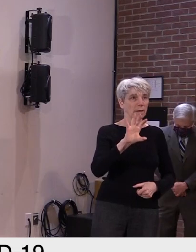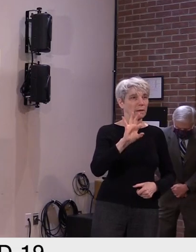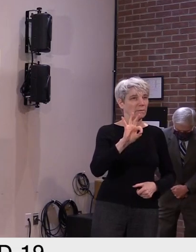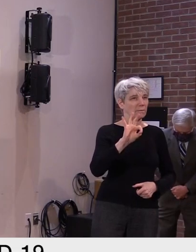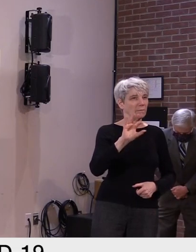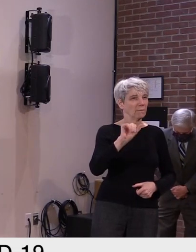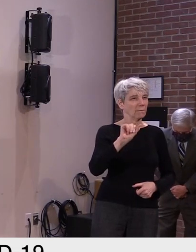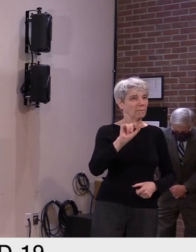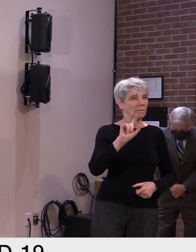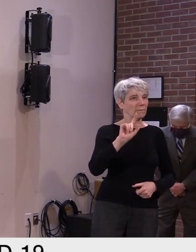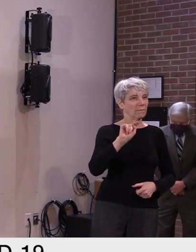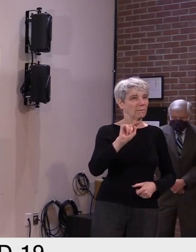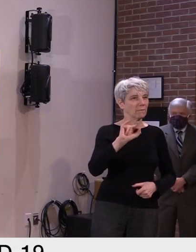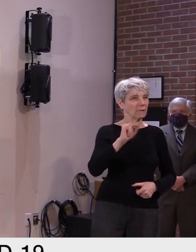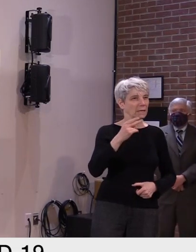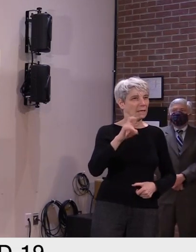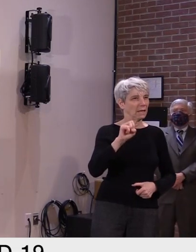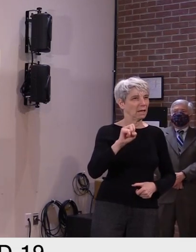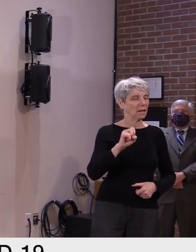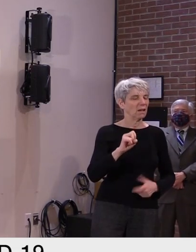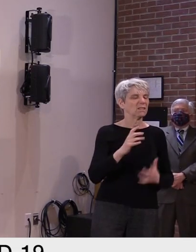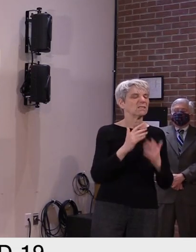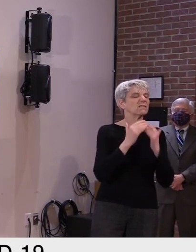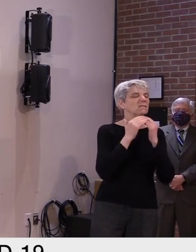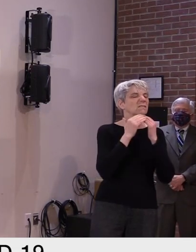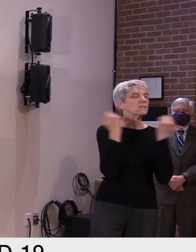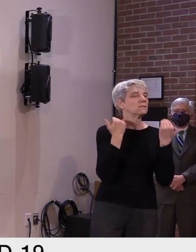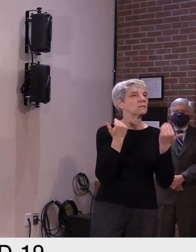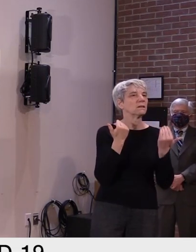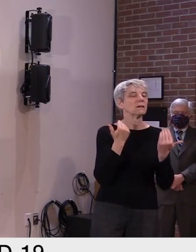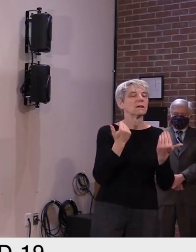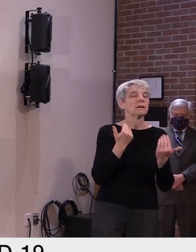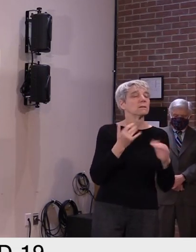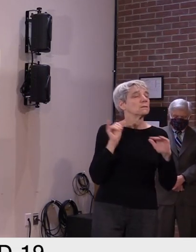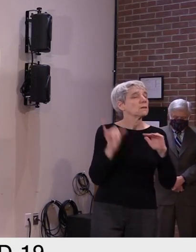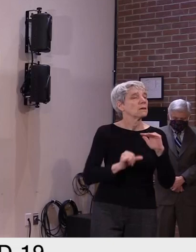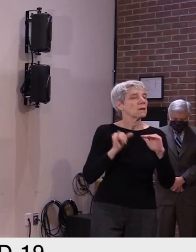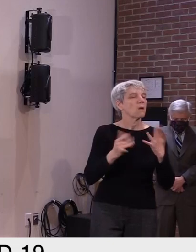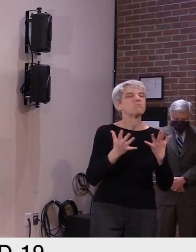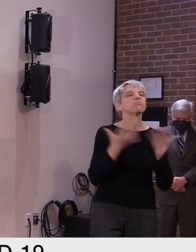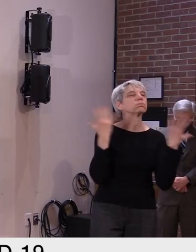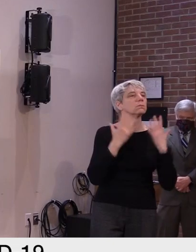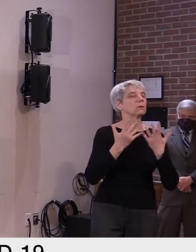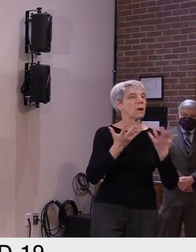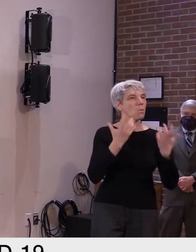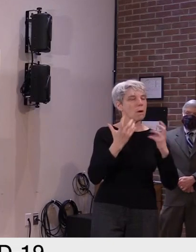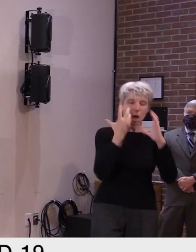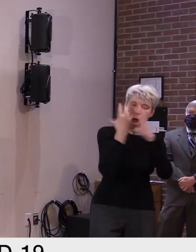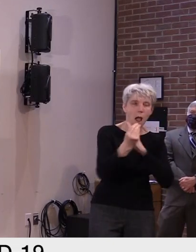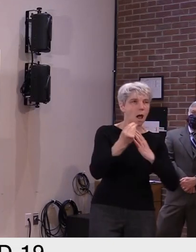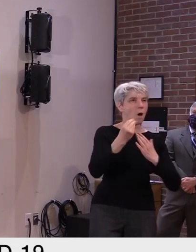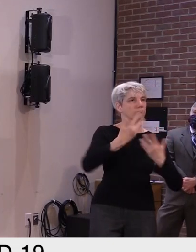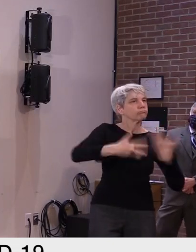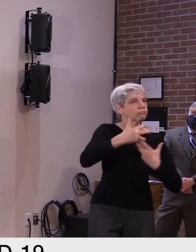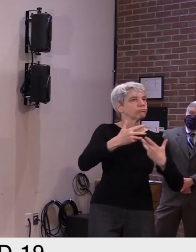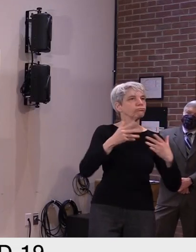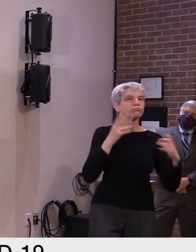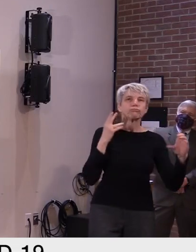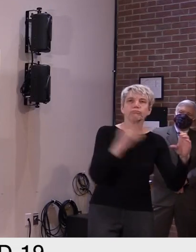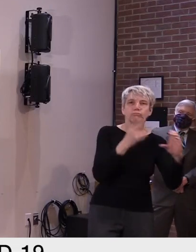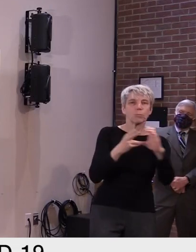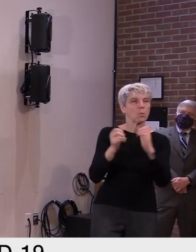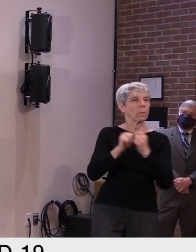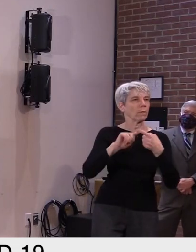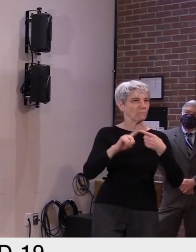This is more serious than it might sound at first blush. For nearly 8 straight months, we've had to really dial back